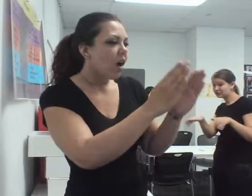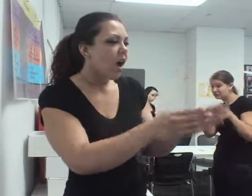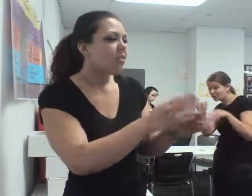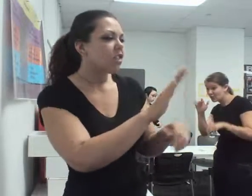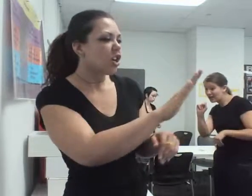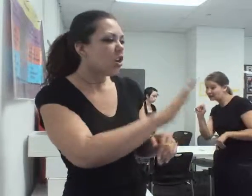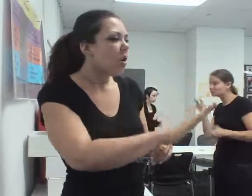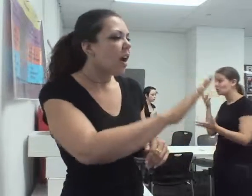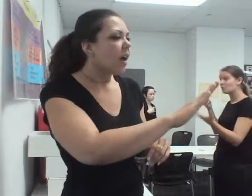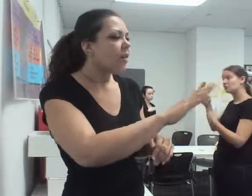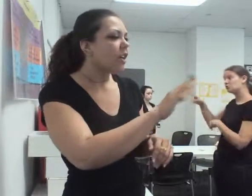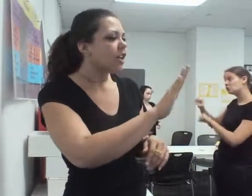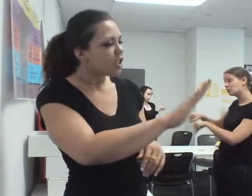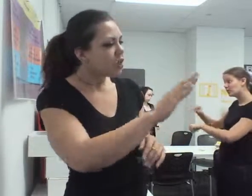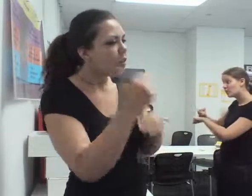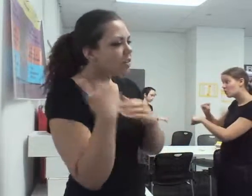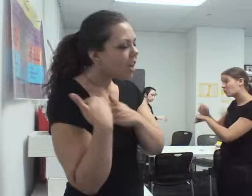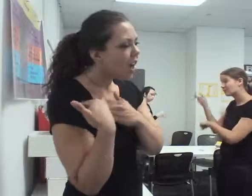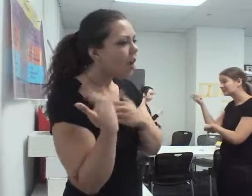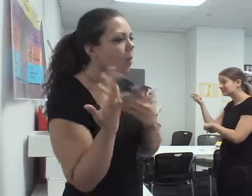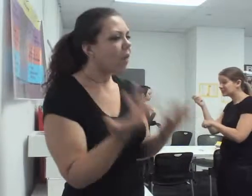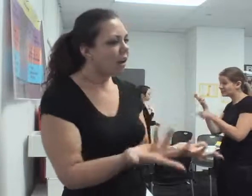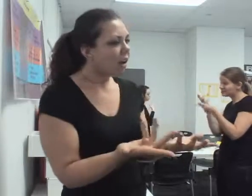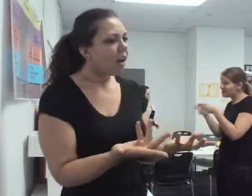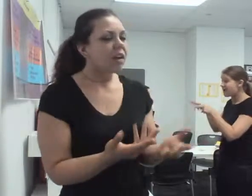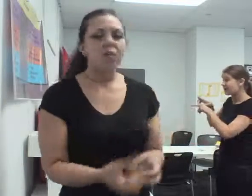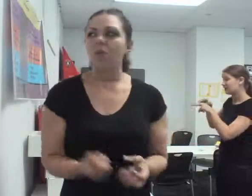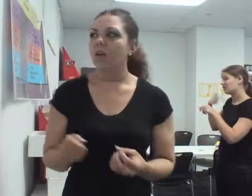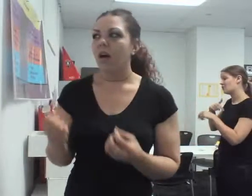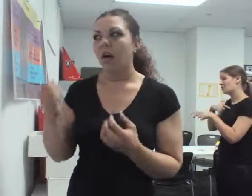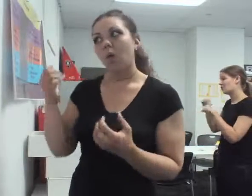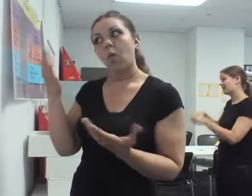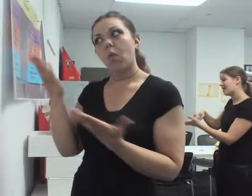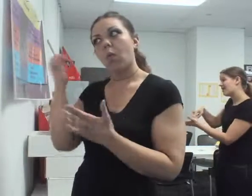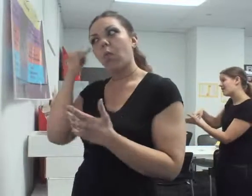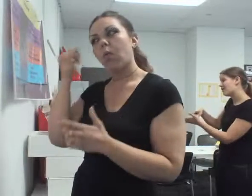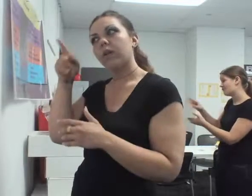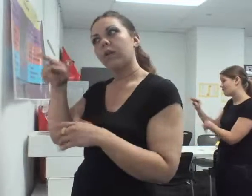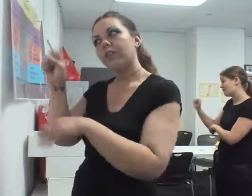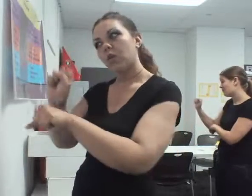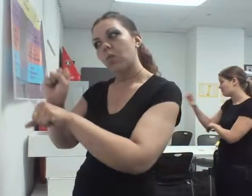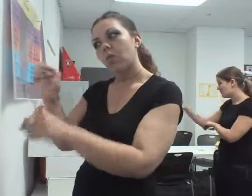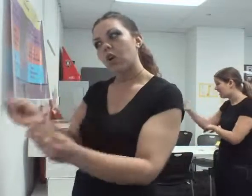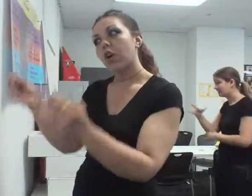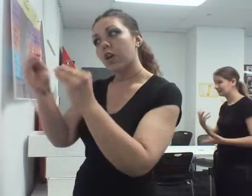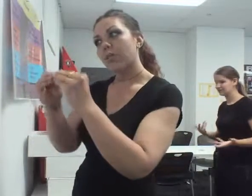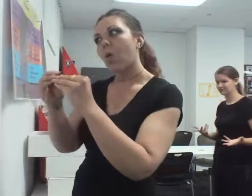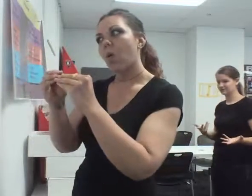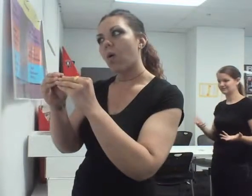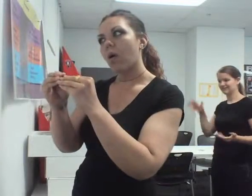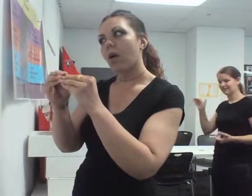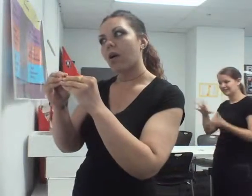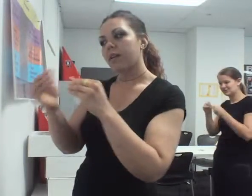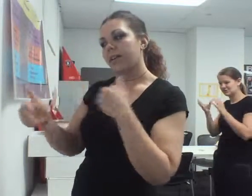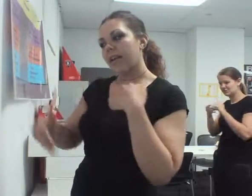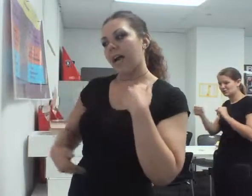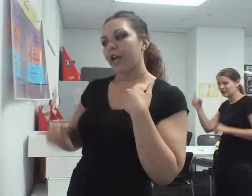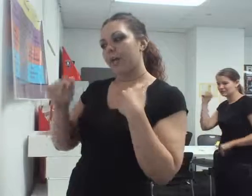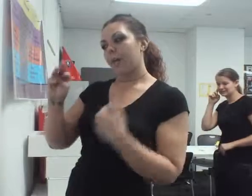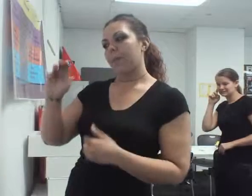you work a little bit extra, and then you can afford to hire a maid? And he said, doesn't that sound kind of crazy? If I was